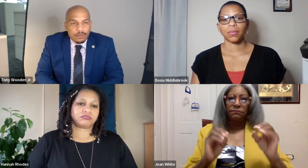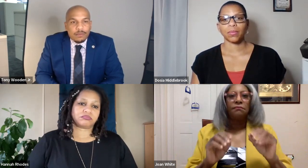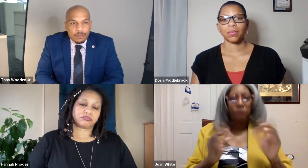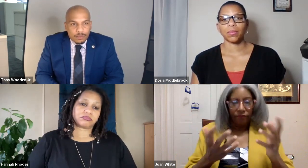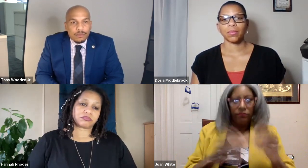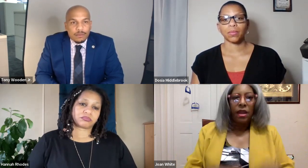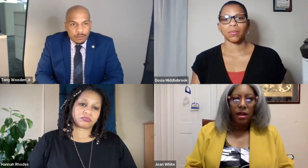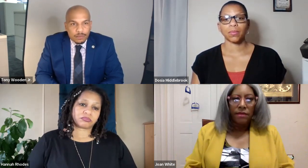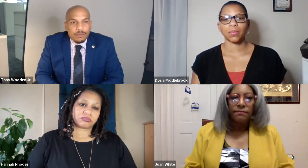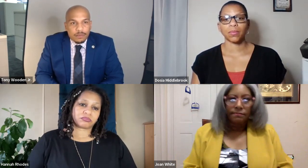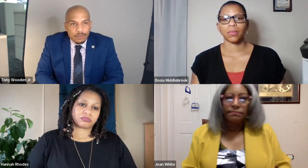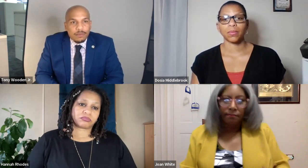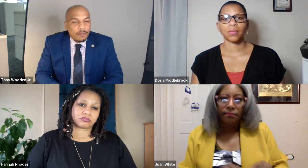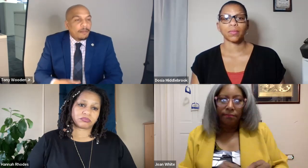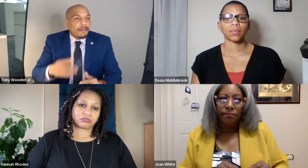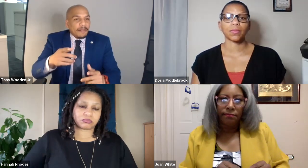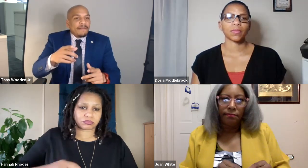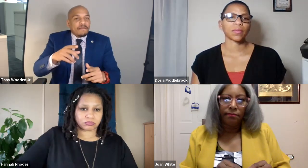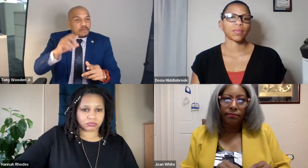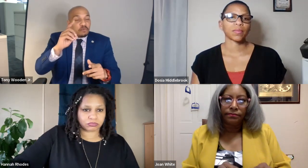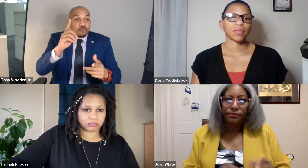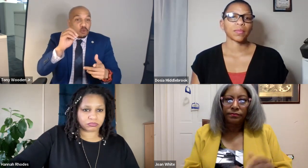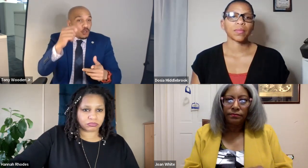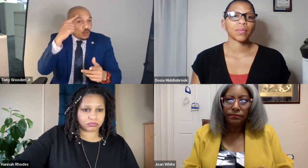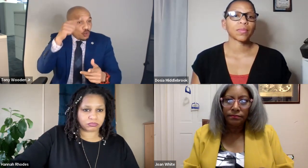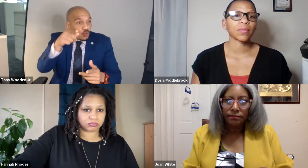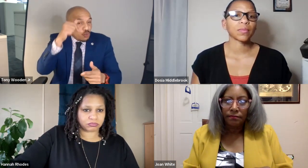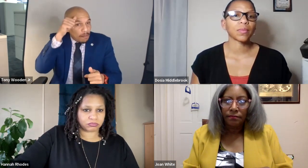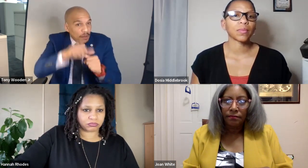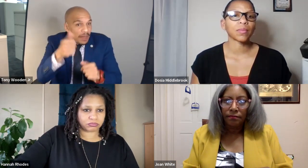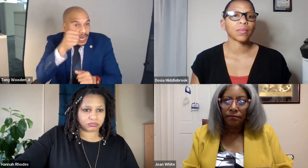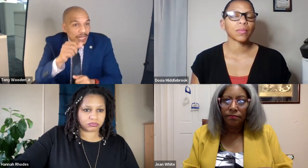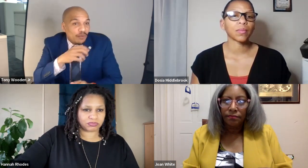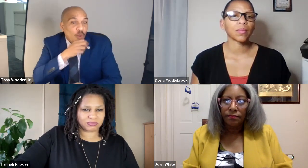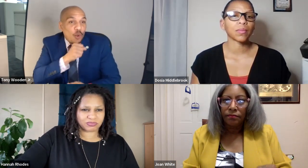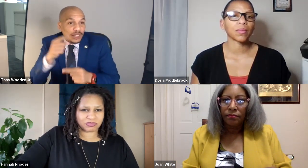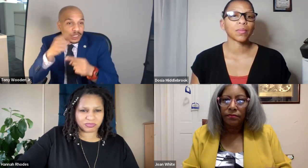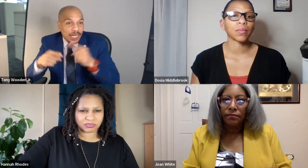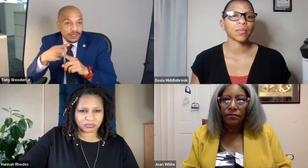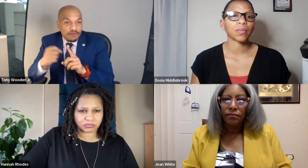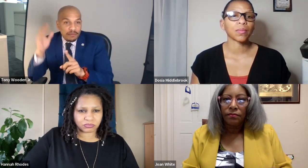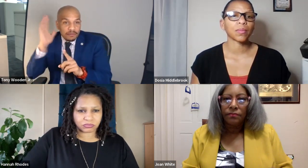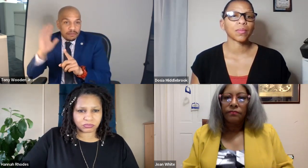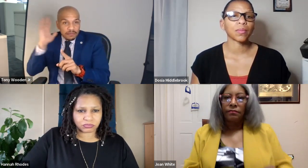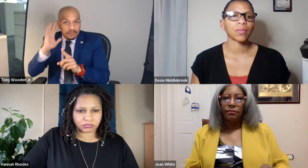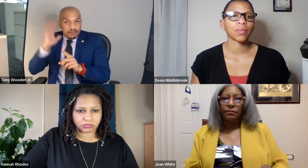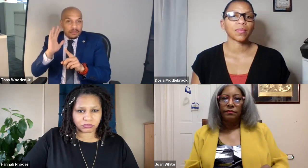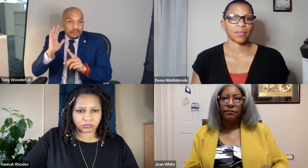education really improved. But before that, it wasn't there. It was much less. Do you remember any of your